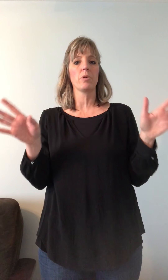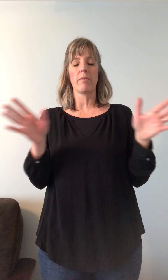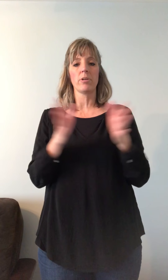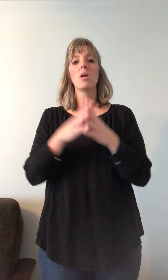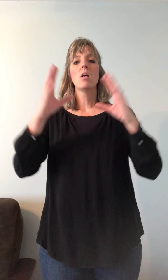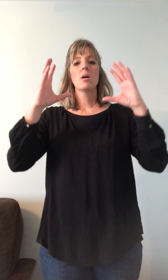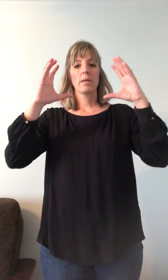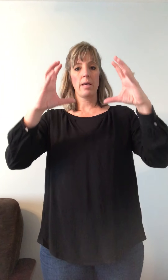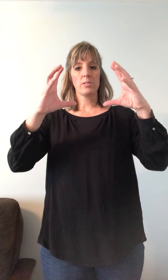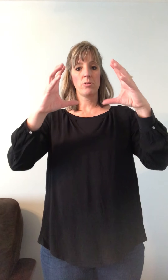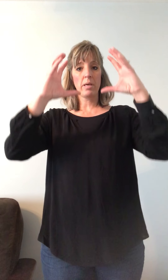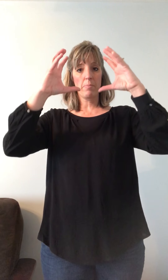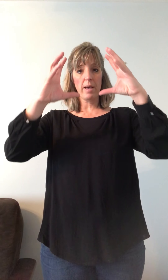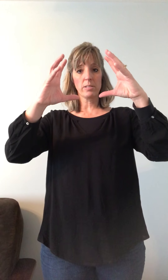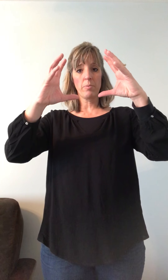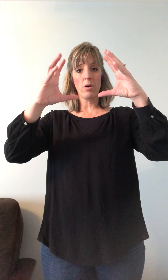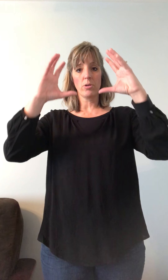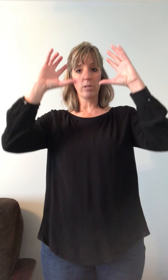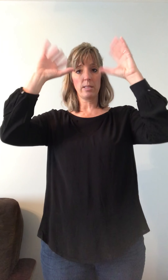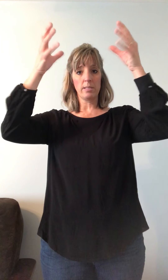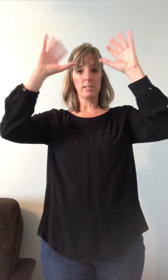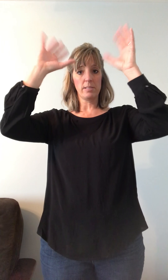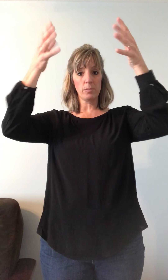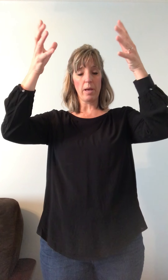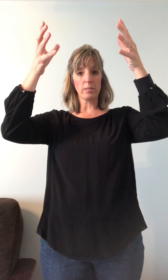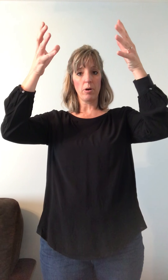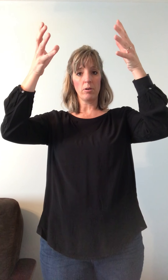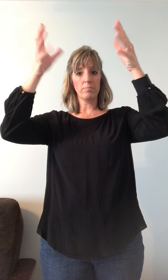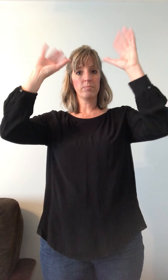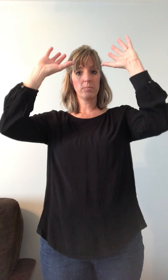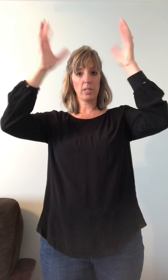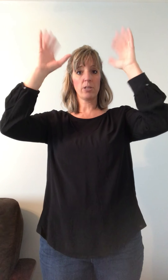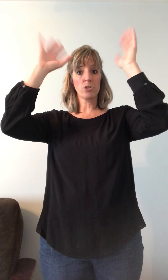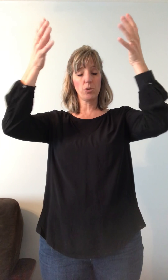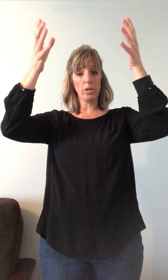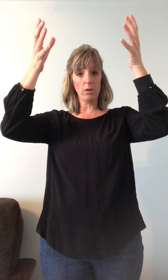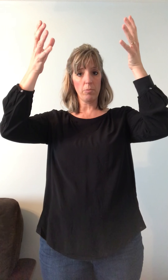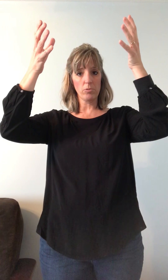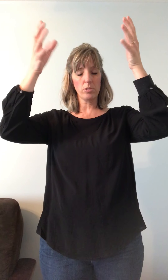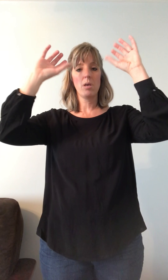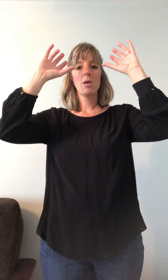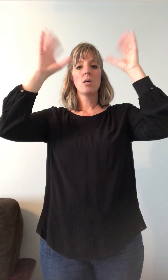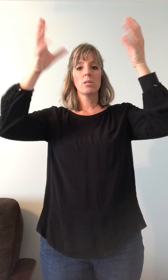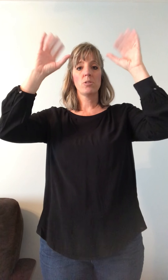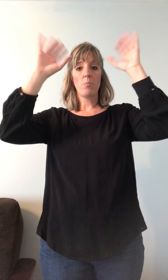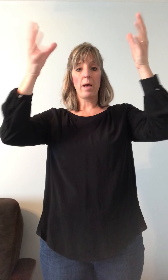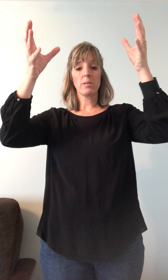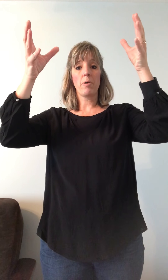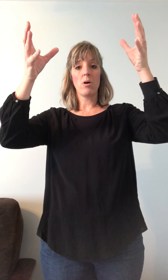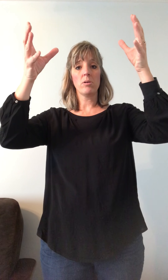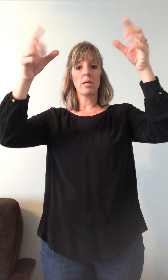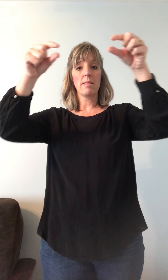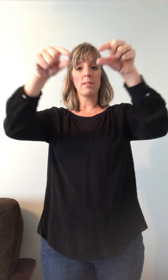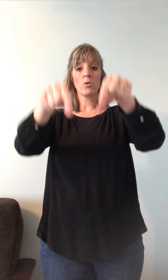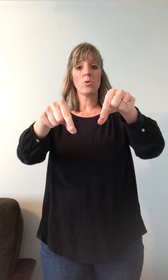whatever. Okay, so you make a basketball, you go like this. This is basketball, like you're shooting almost. So basketball, and then the hoop,